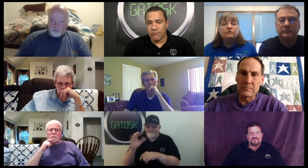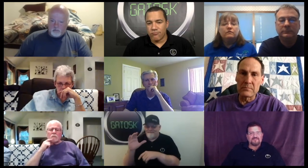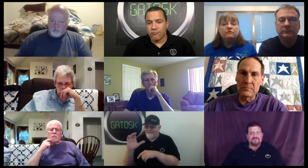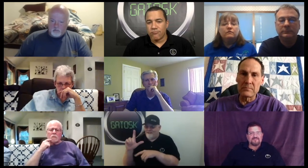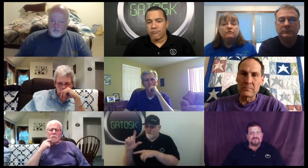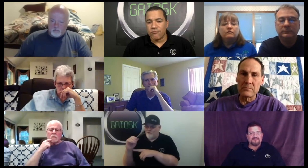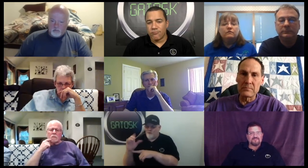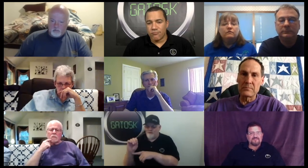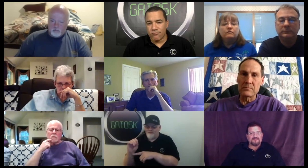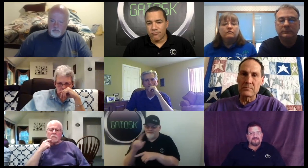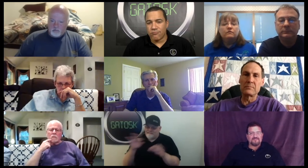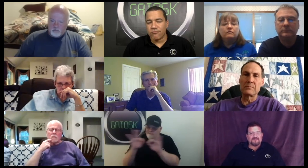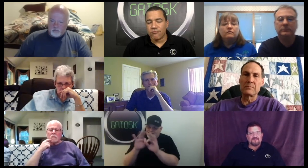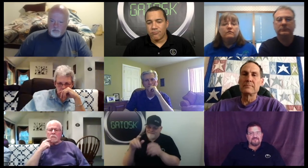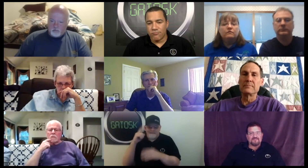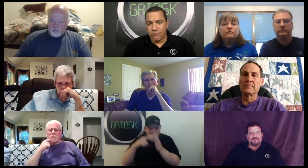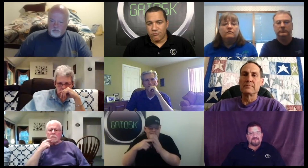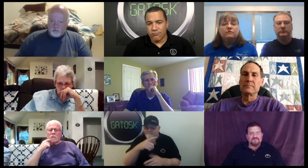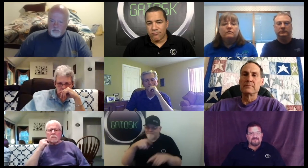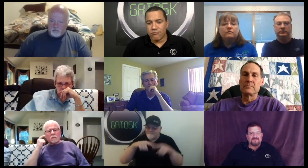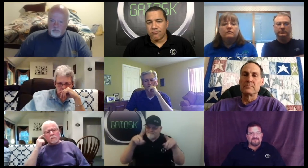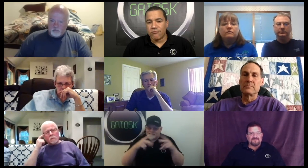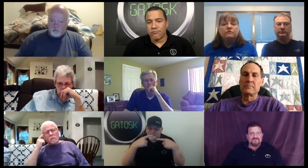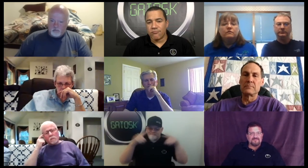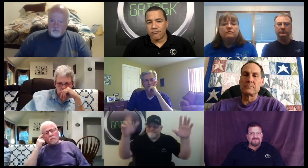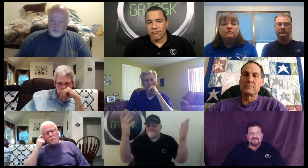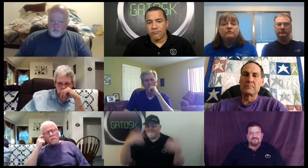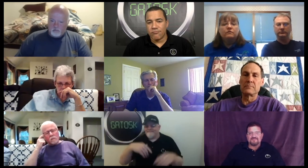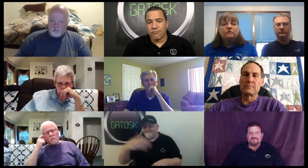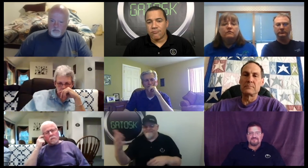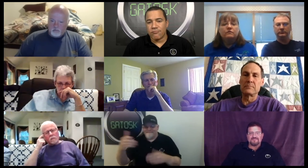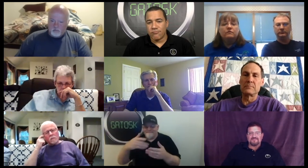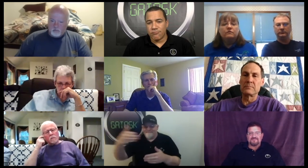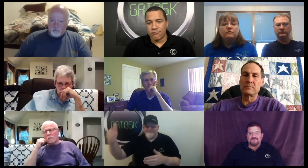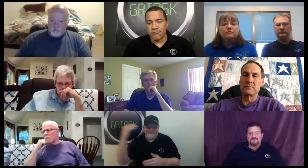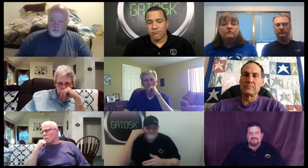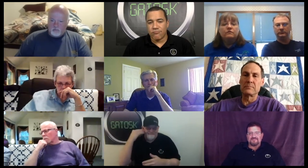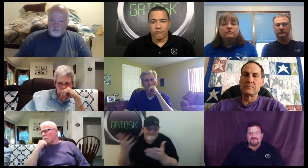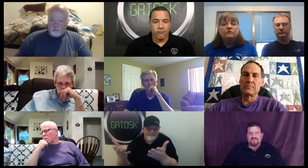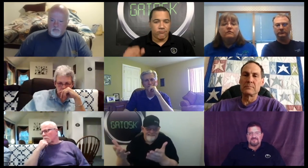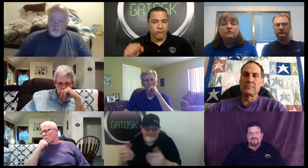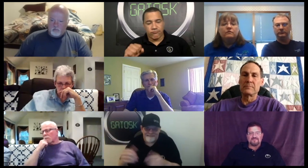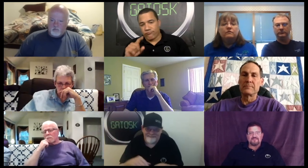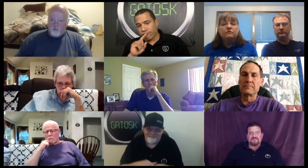I want to make sure it doesn't conflict with our logos. Some colors may contrast incorrectly with our colors.